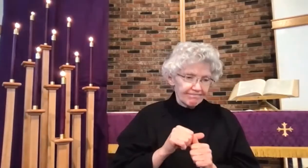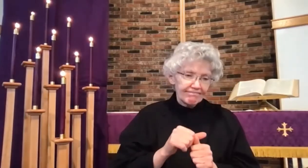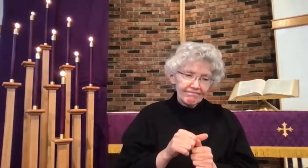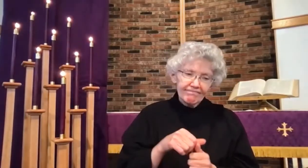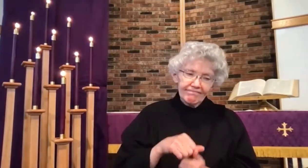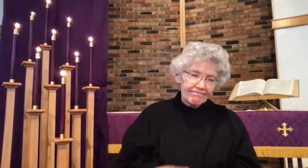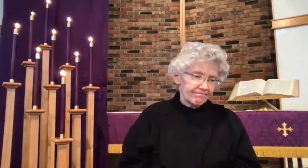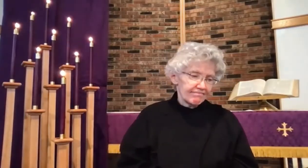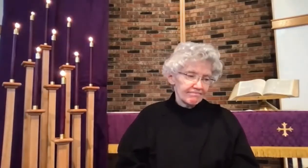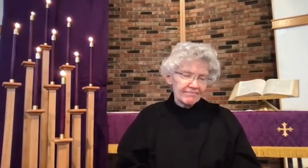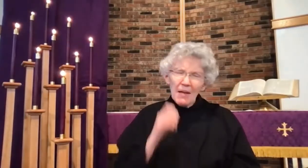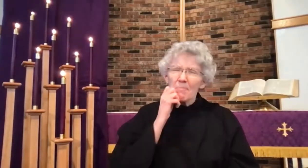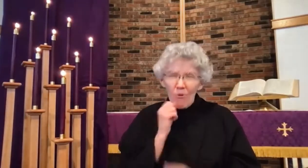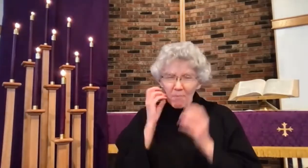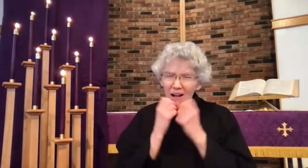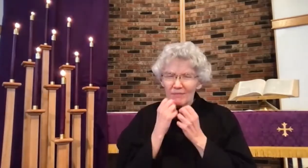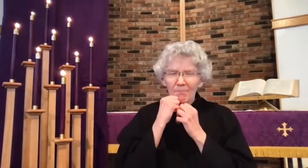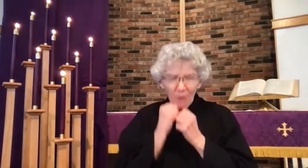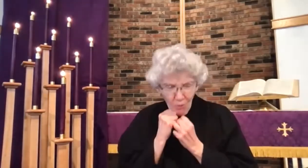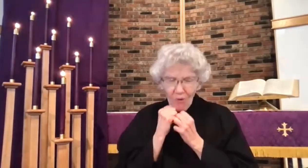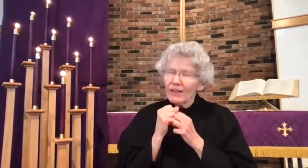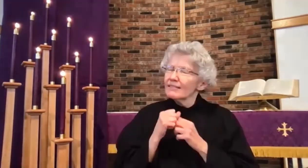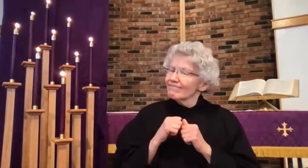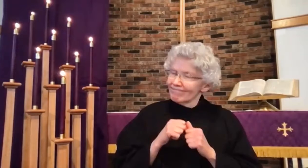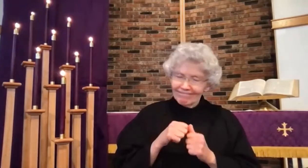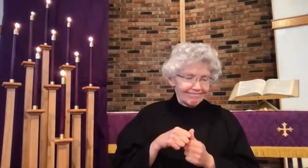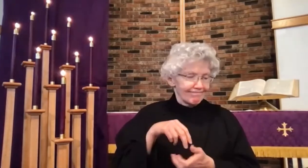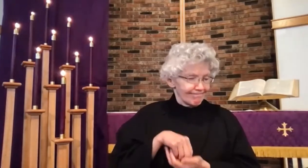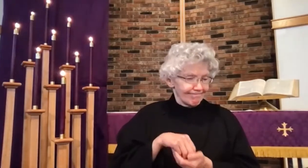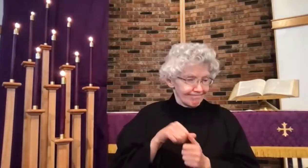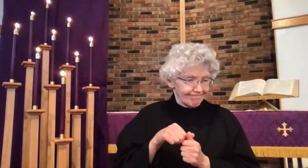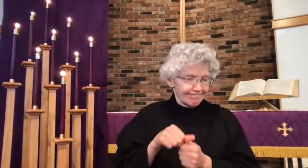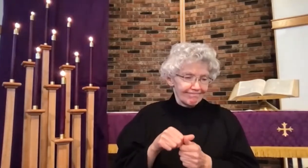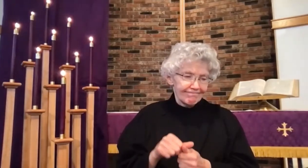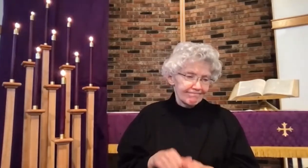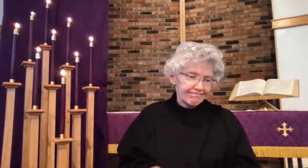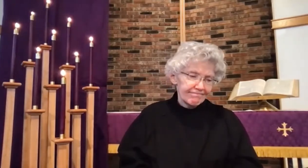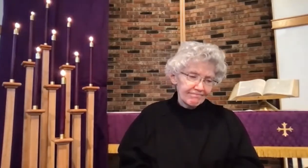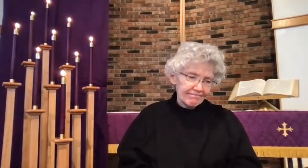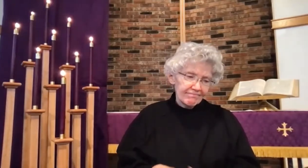and my cheeks to those who pulled out my beard.